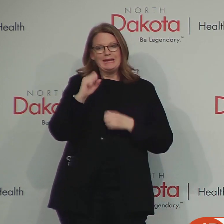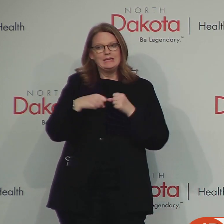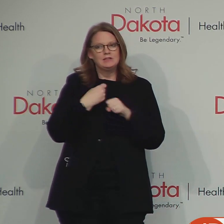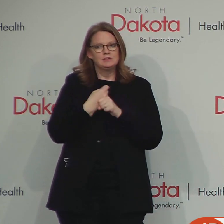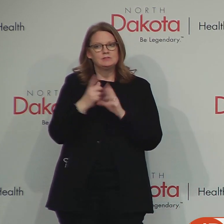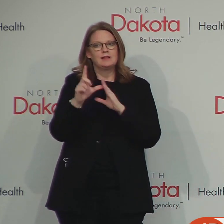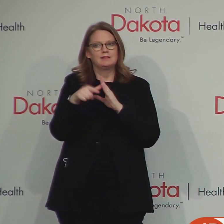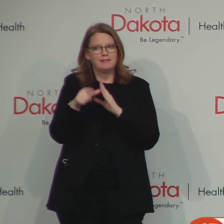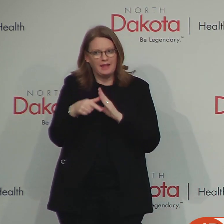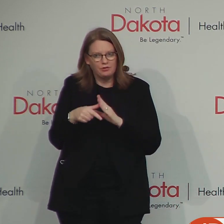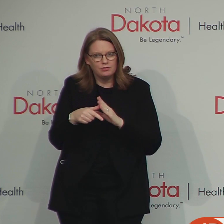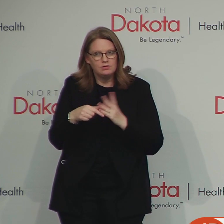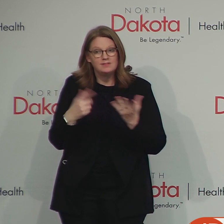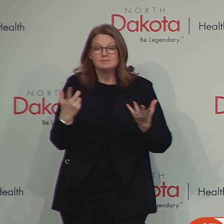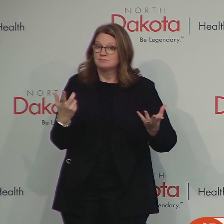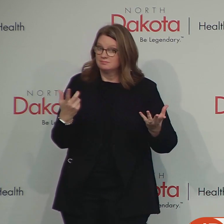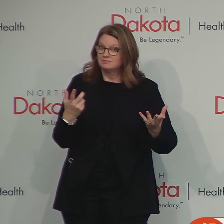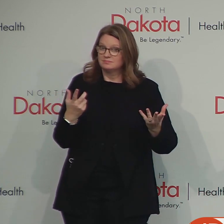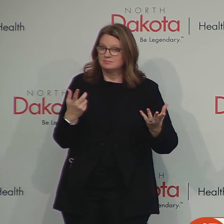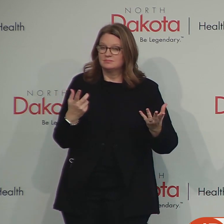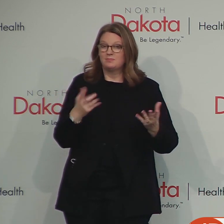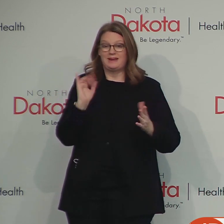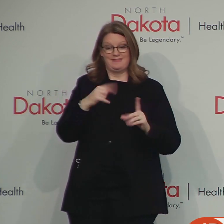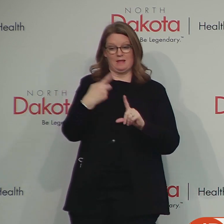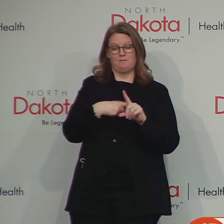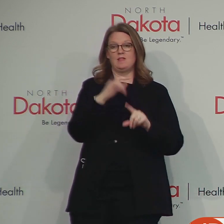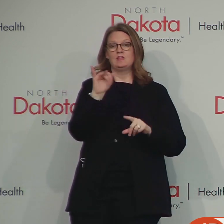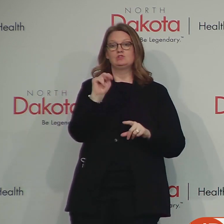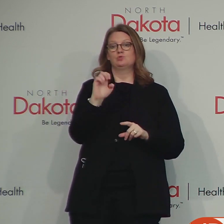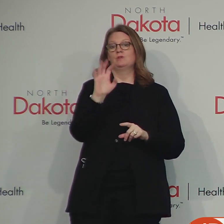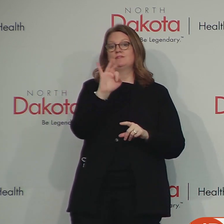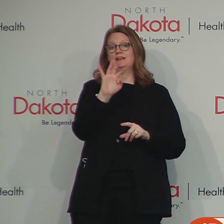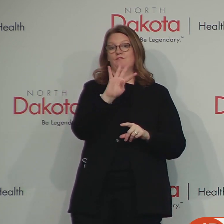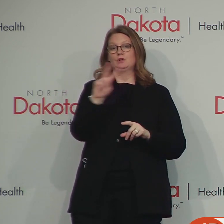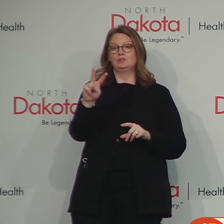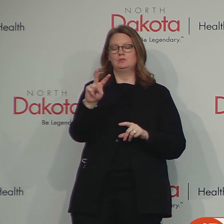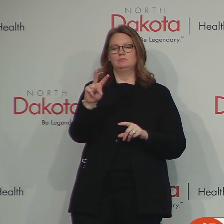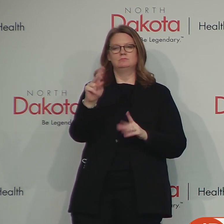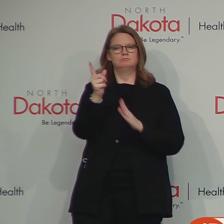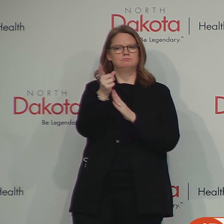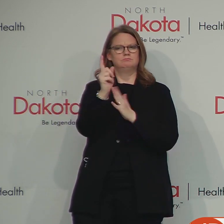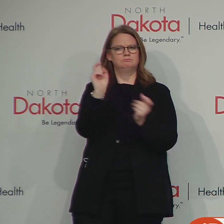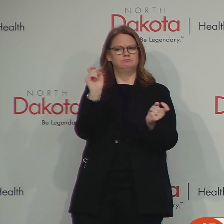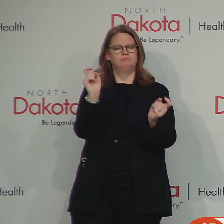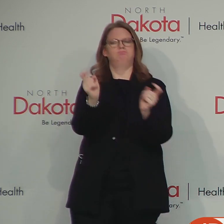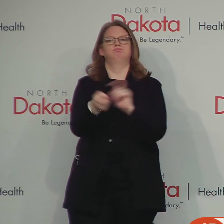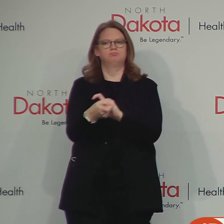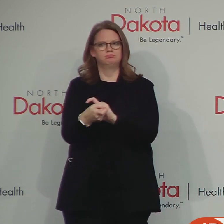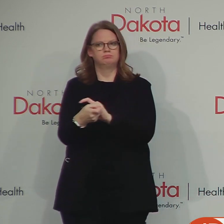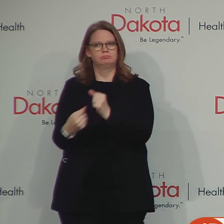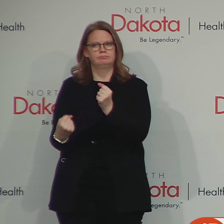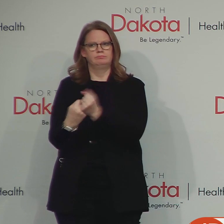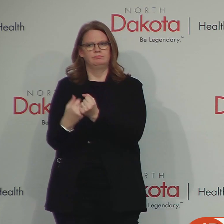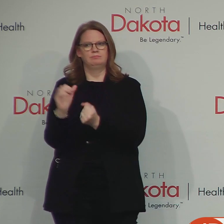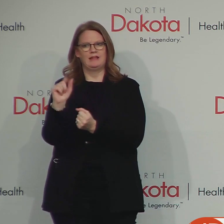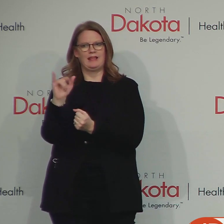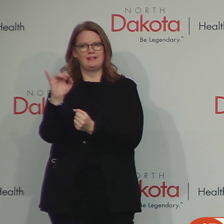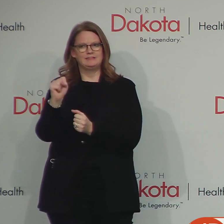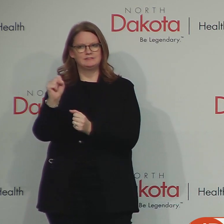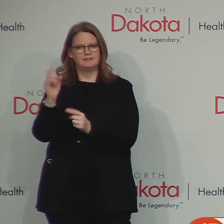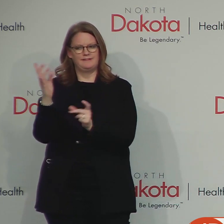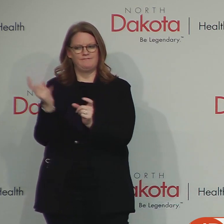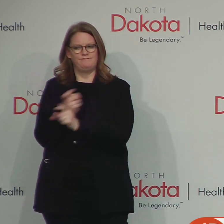later. However, in that month, June of 1942, the tide shifted in favor of the Allies with a decisive